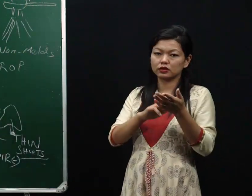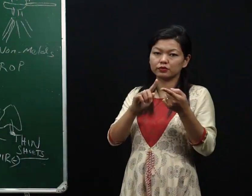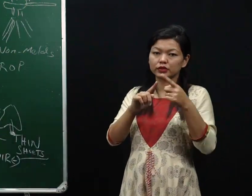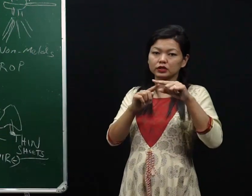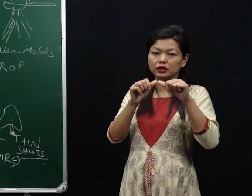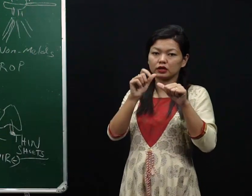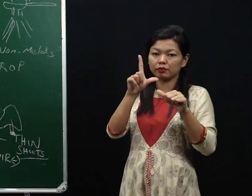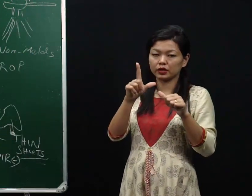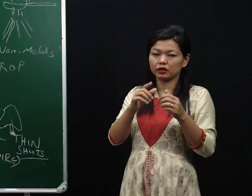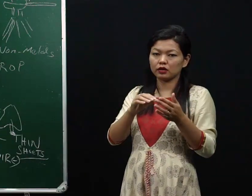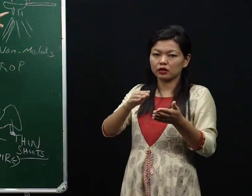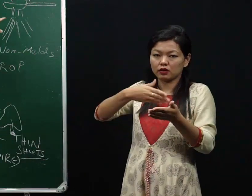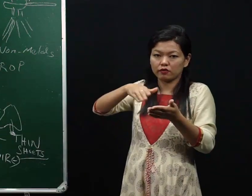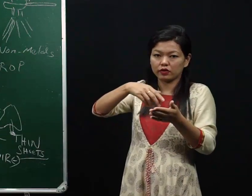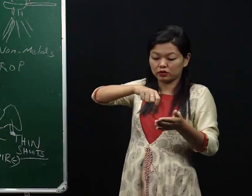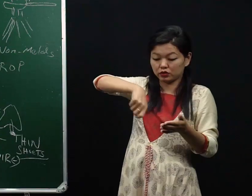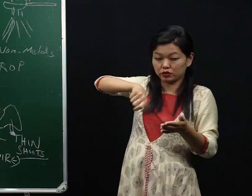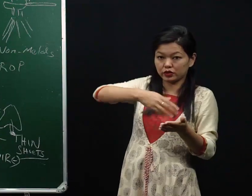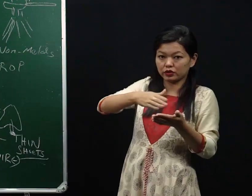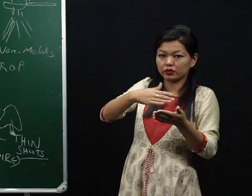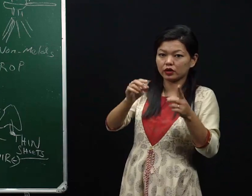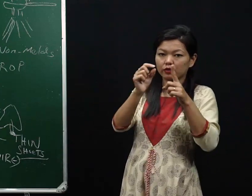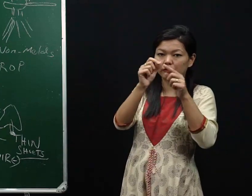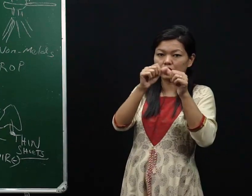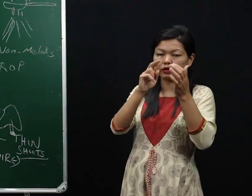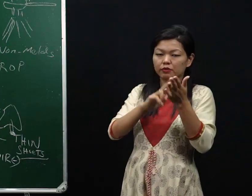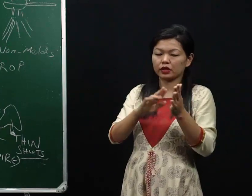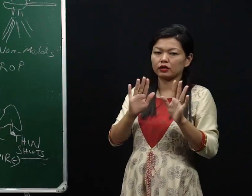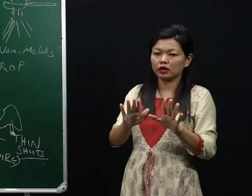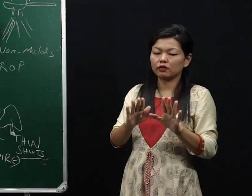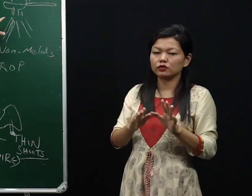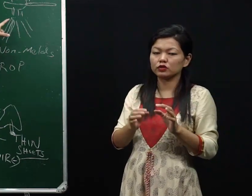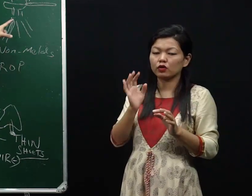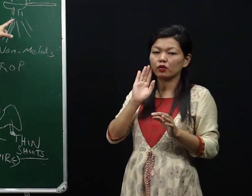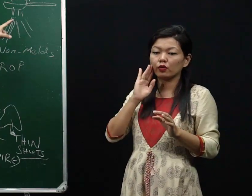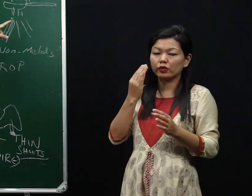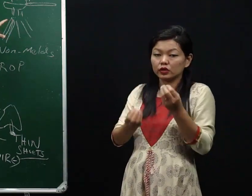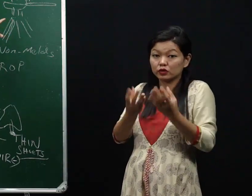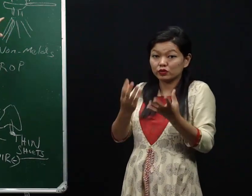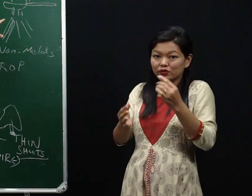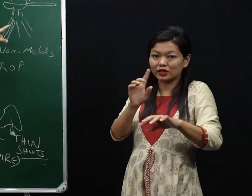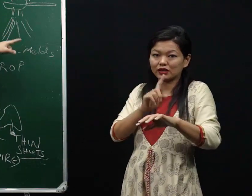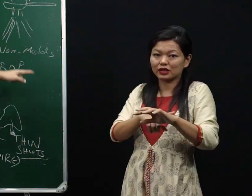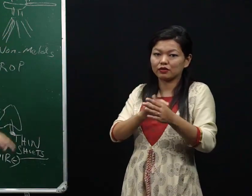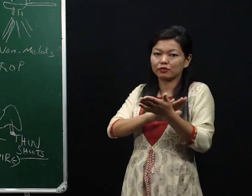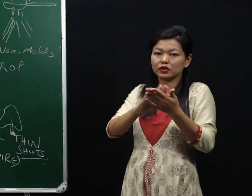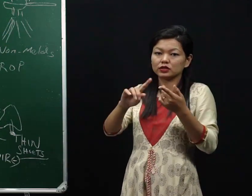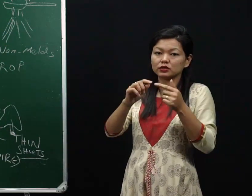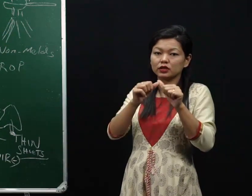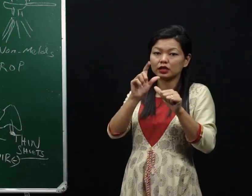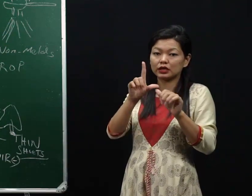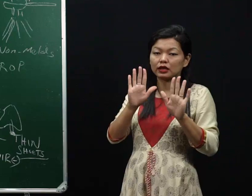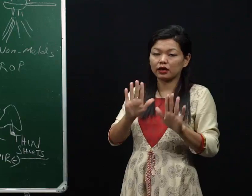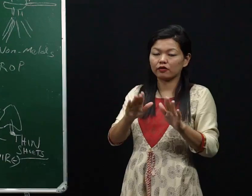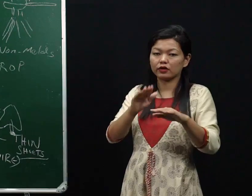Here you will not be able to touch all the surface because the transfer of heat is taking place. Clear?